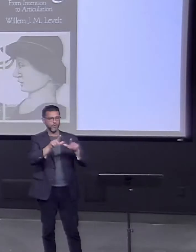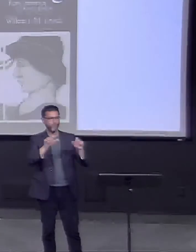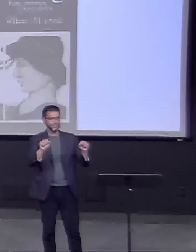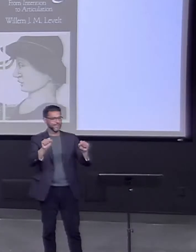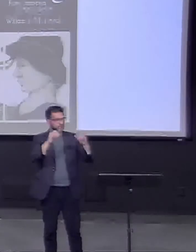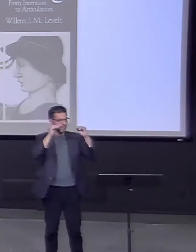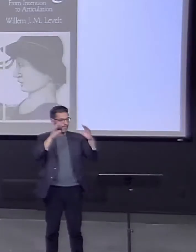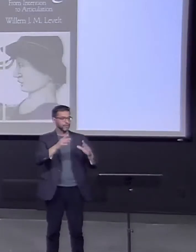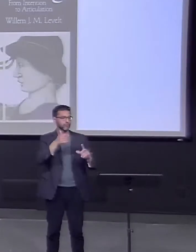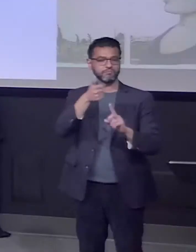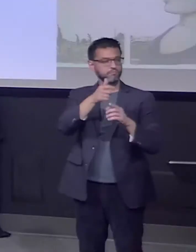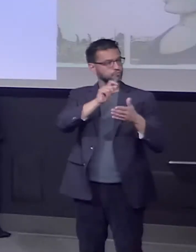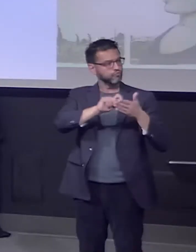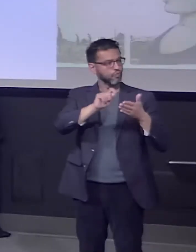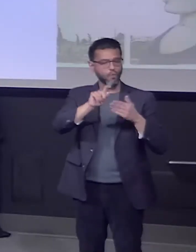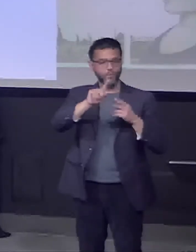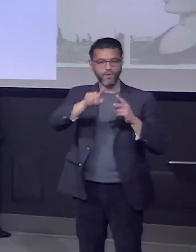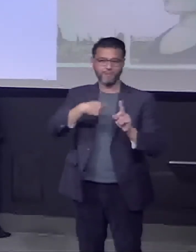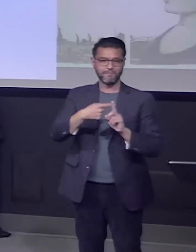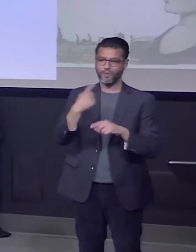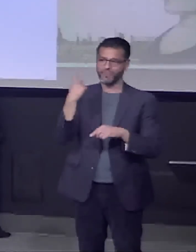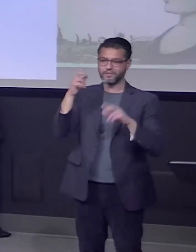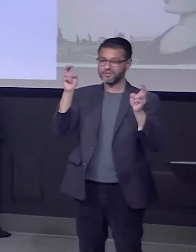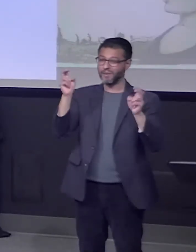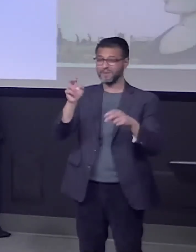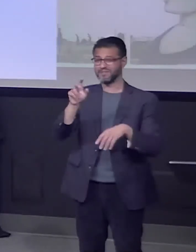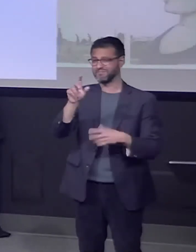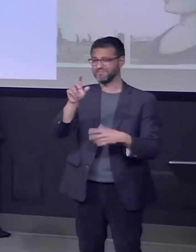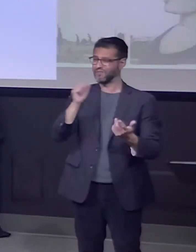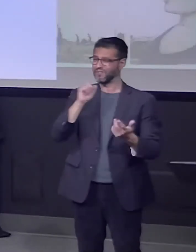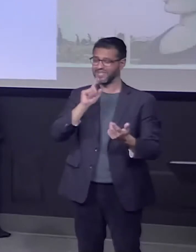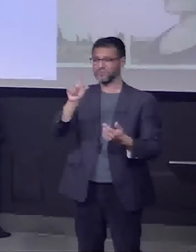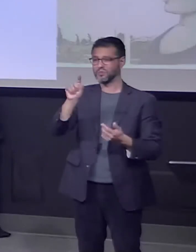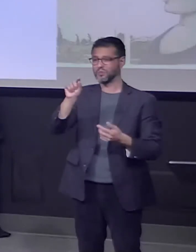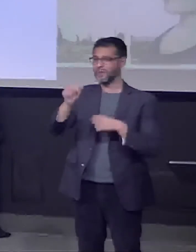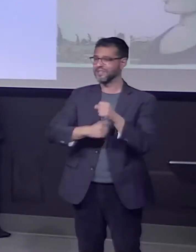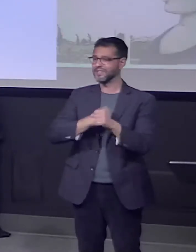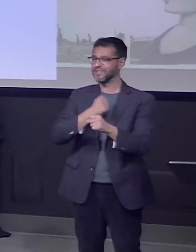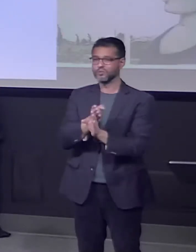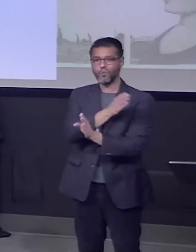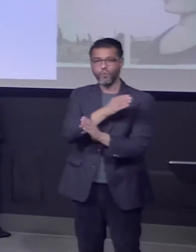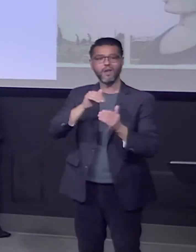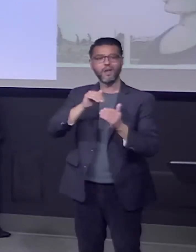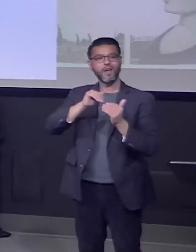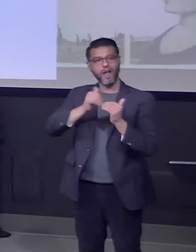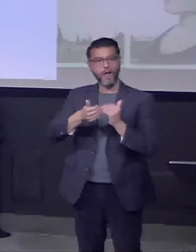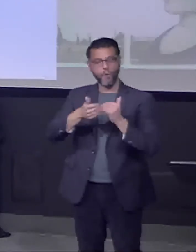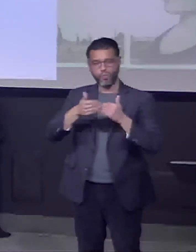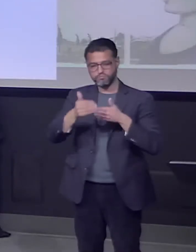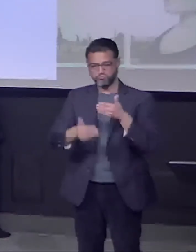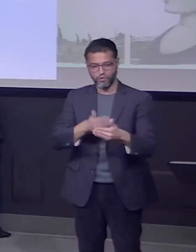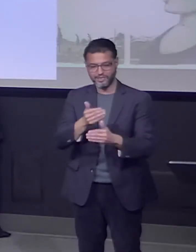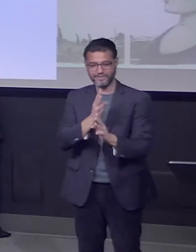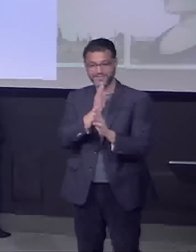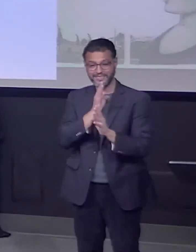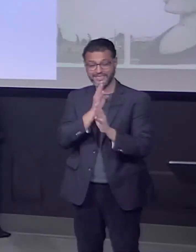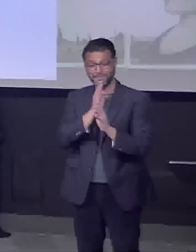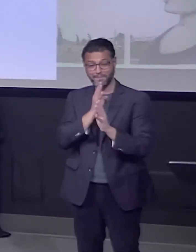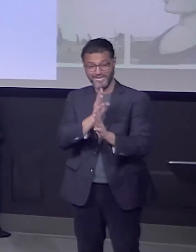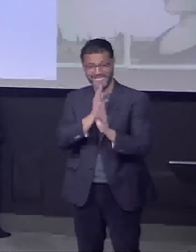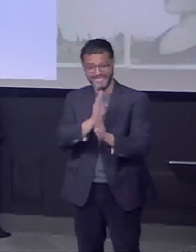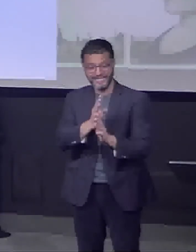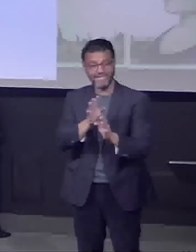was writing about this 10 or 20 years ago, how the process of speaking is essential